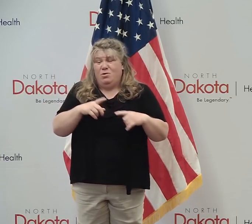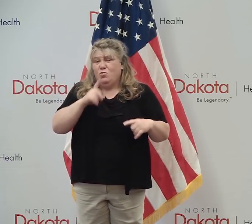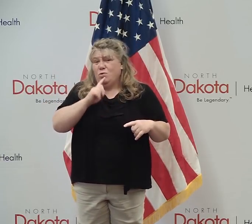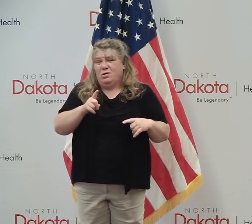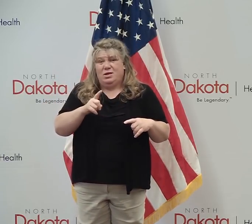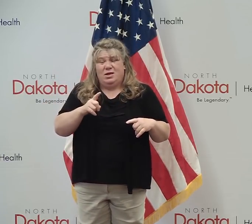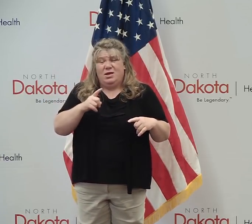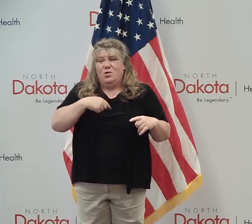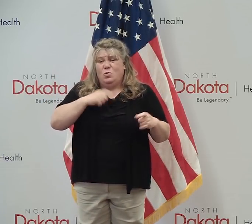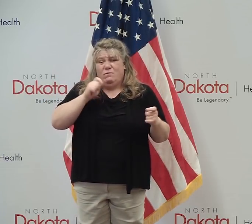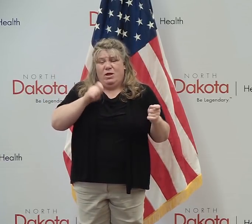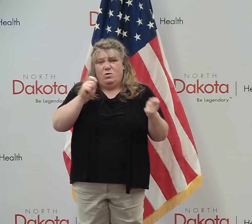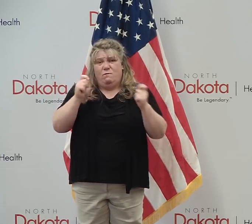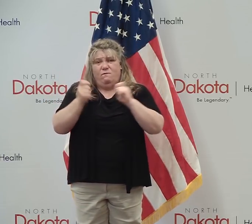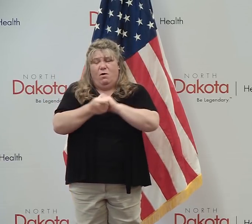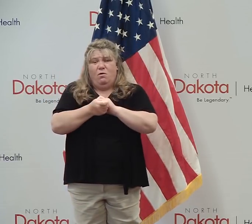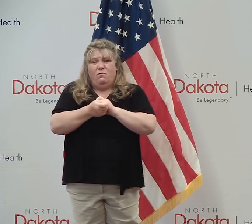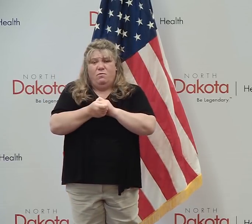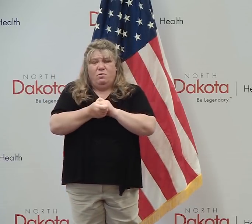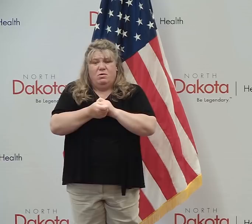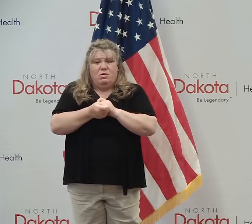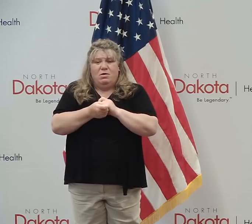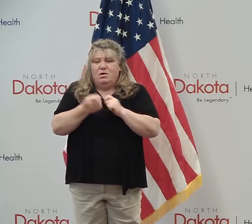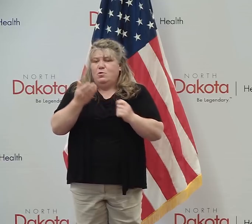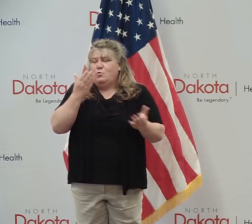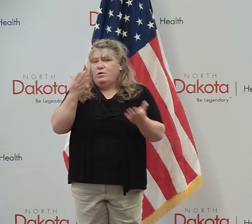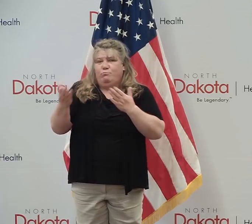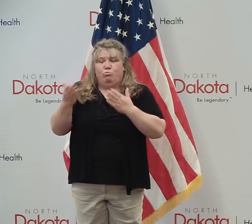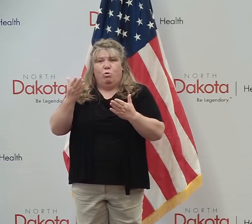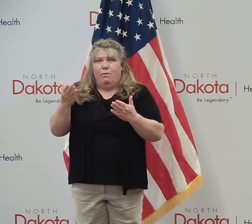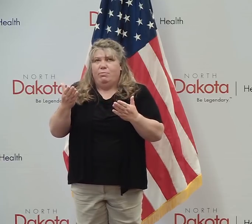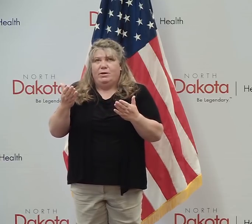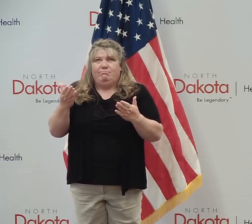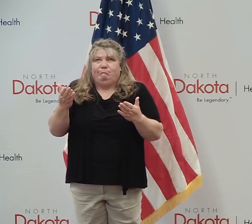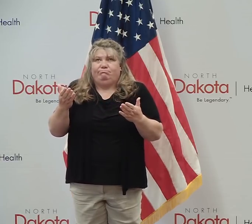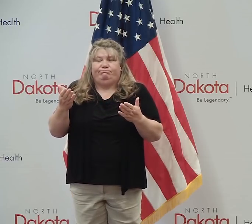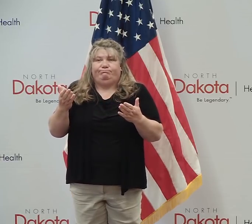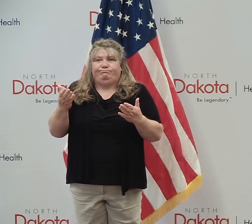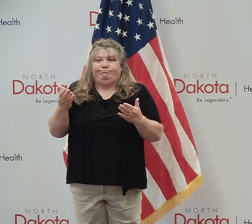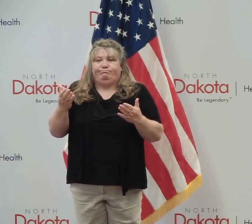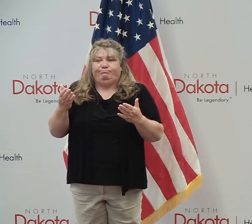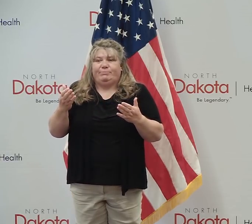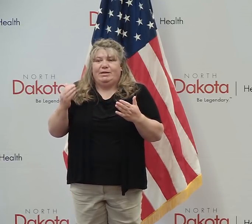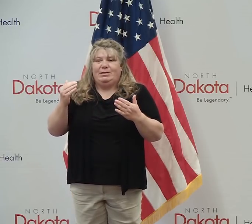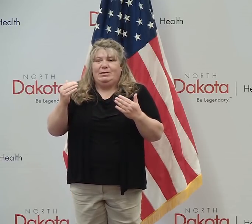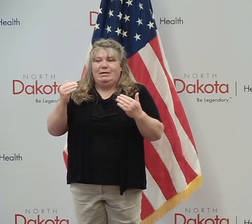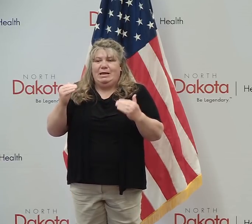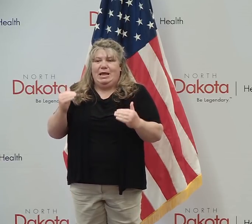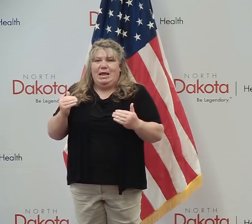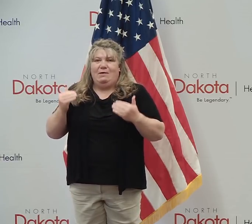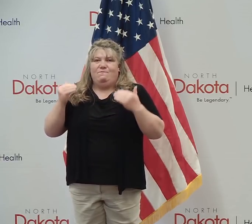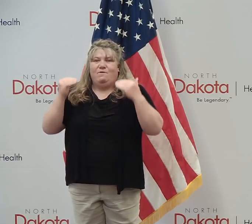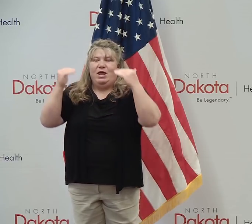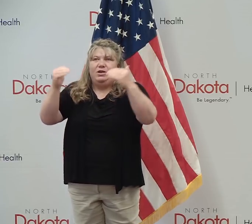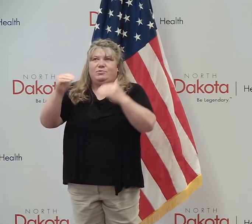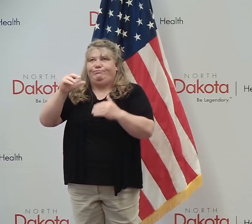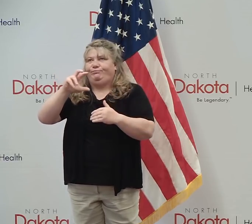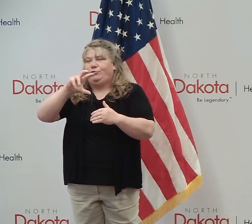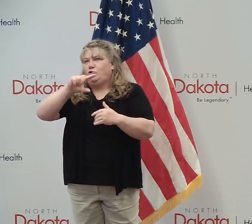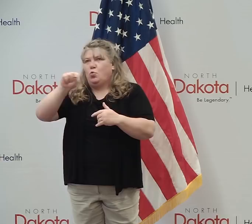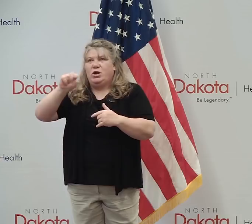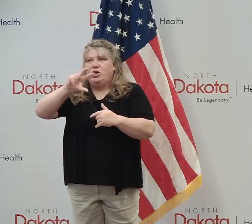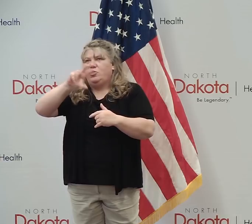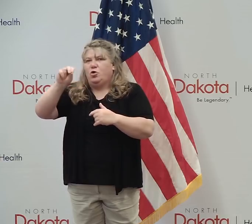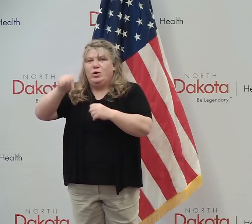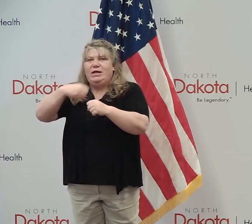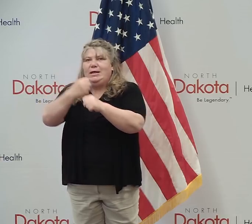really evolve. We probably advanced 20 years in the matter of 30 to 60 days. Now there's going to need to be a